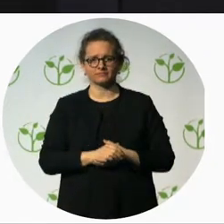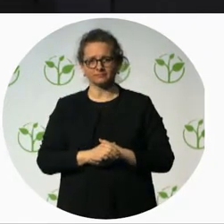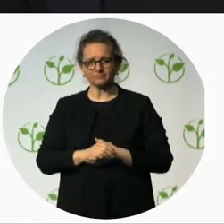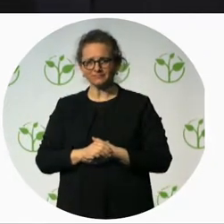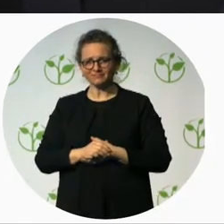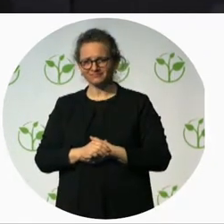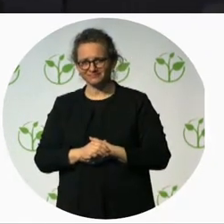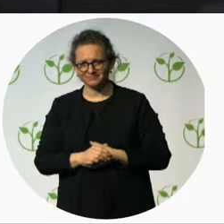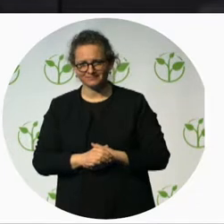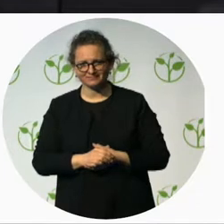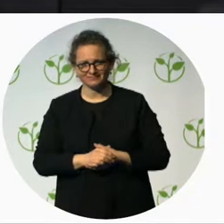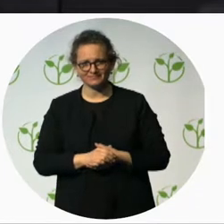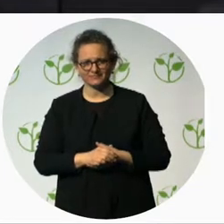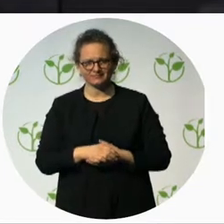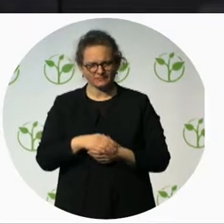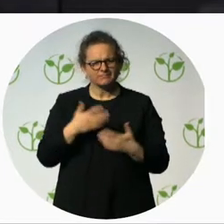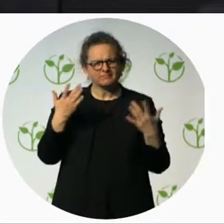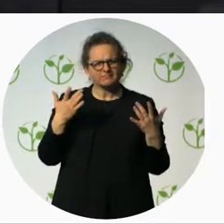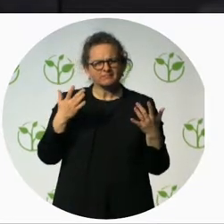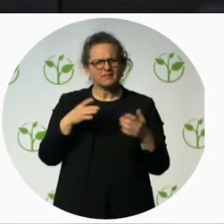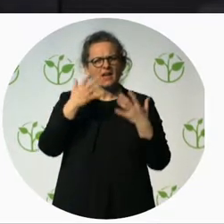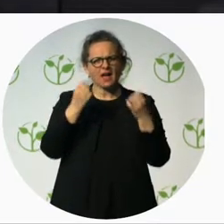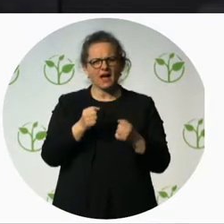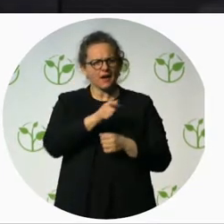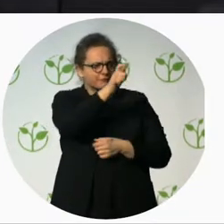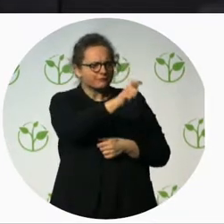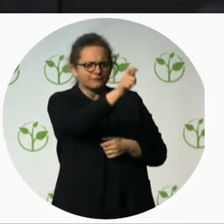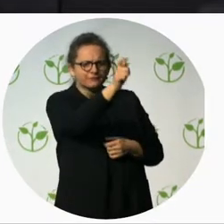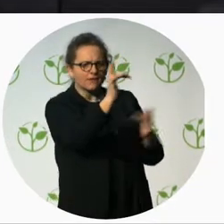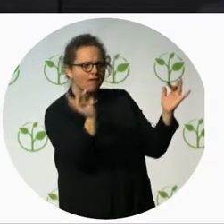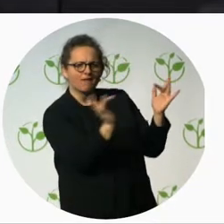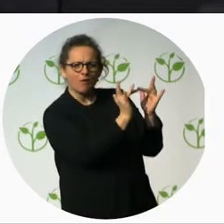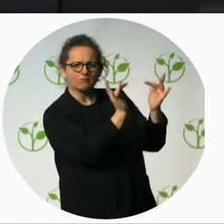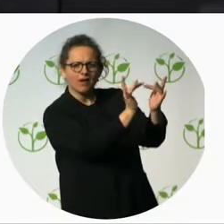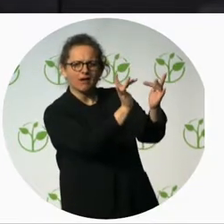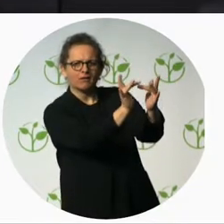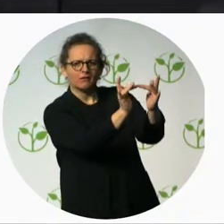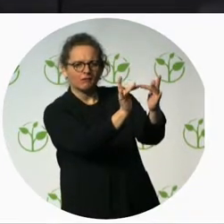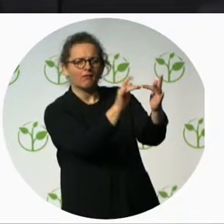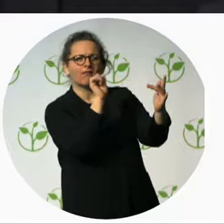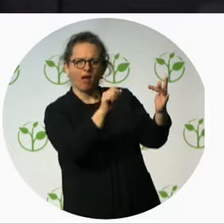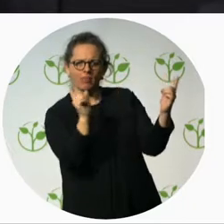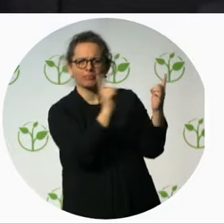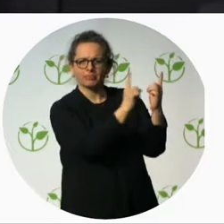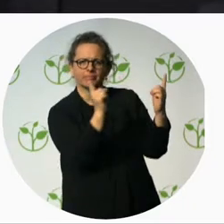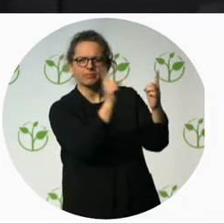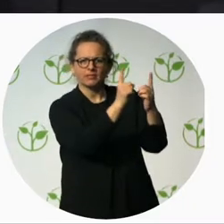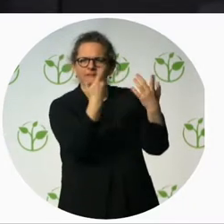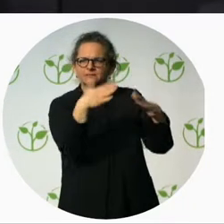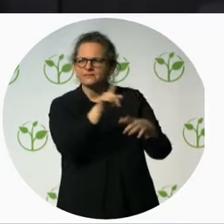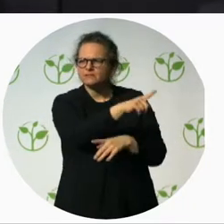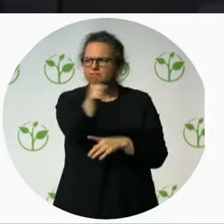email with the awardee. And we need them to make sure that that's confirmed with their anchor